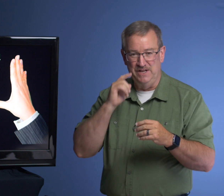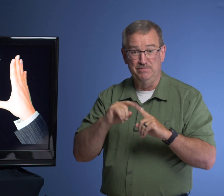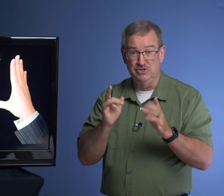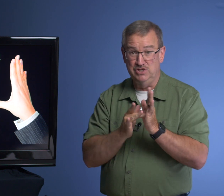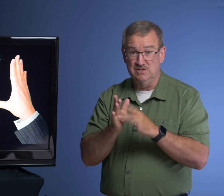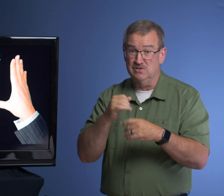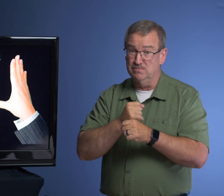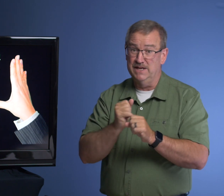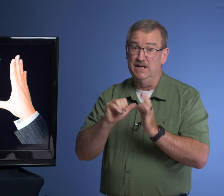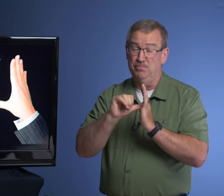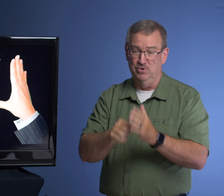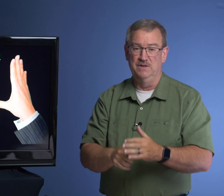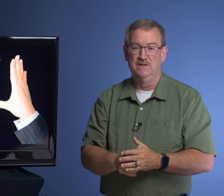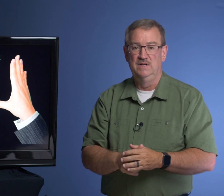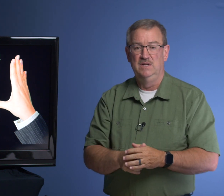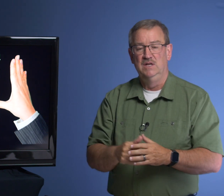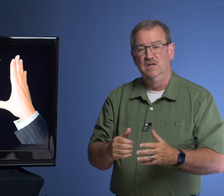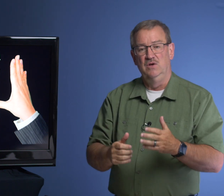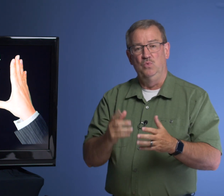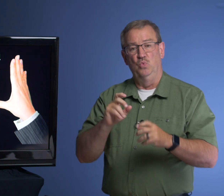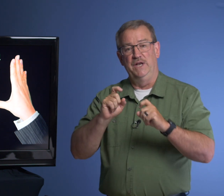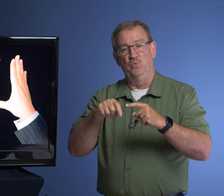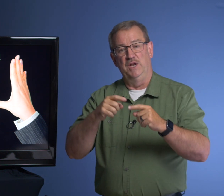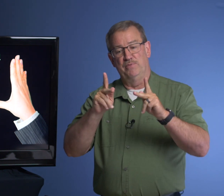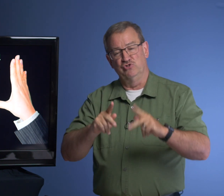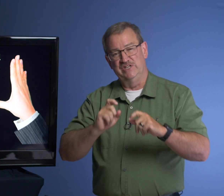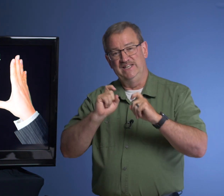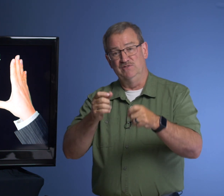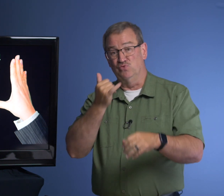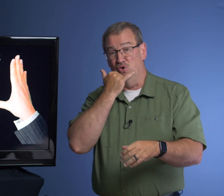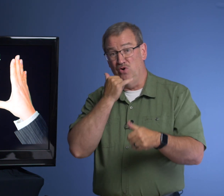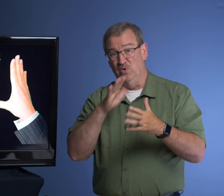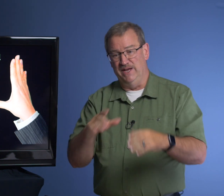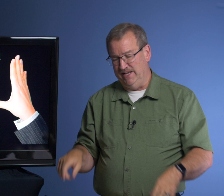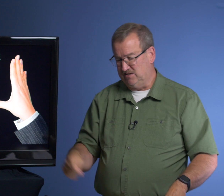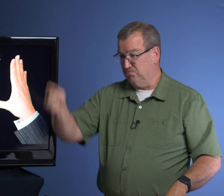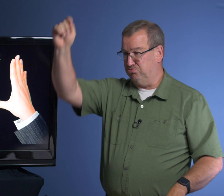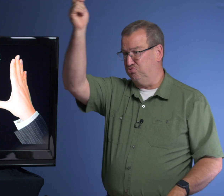but Jesus is making a point. When a person gives wrong way, it's